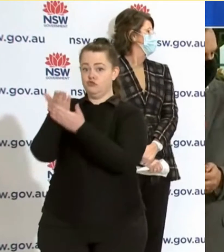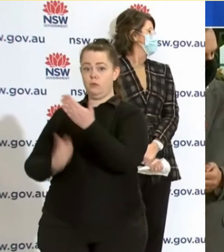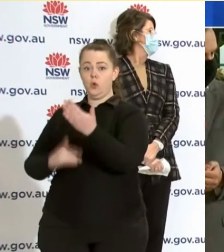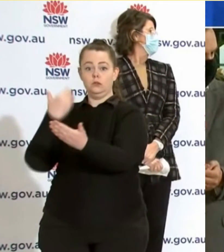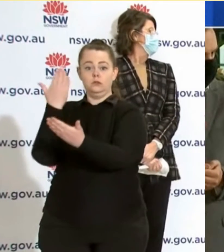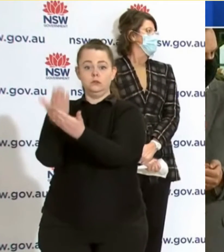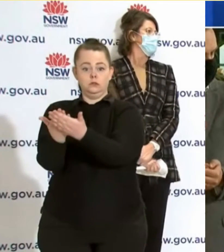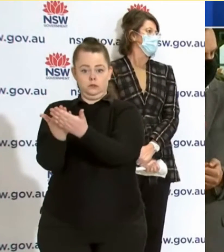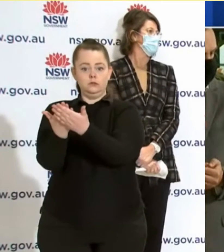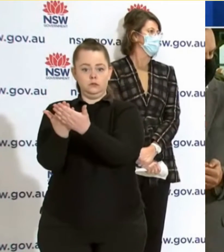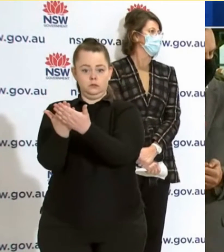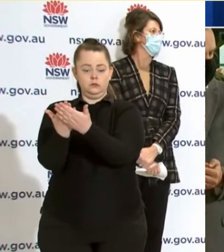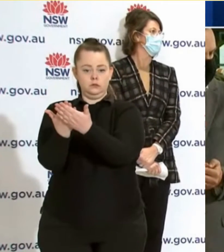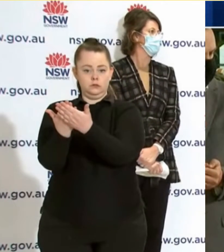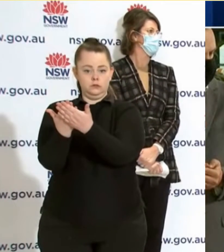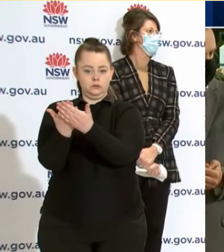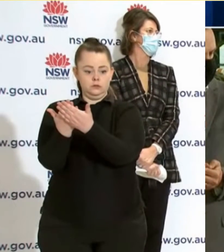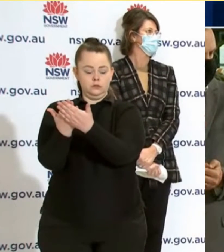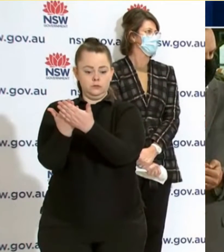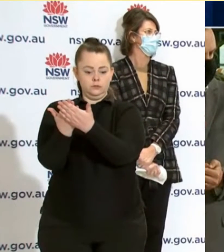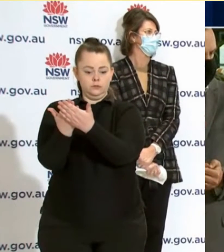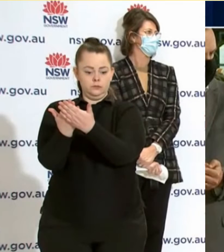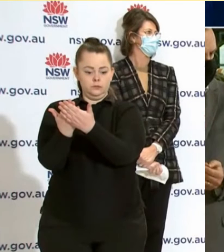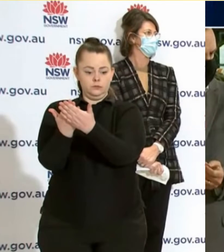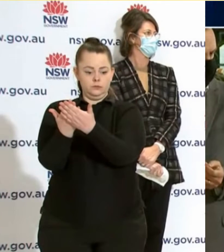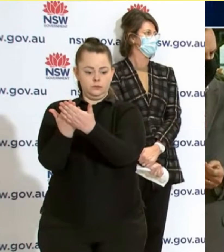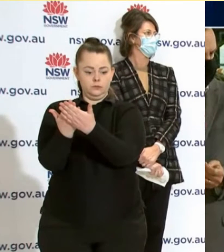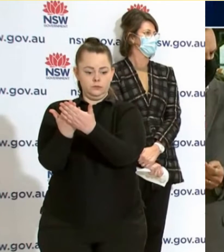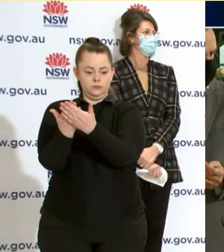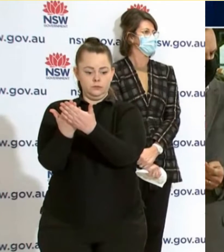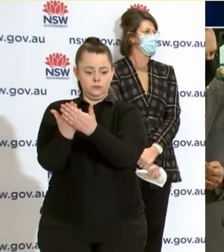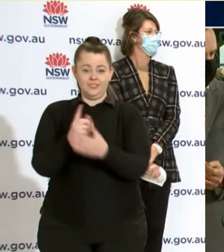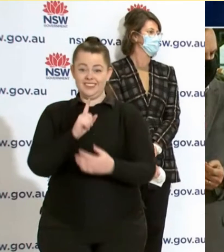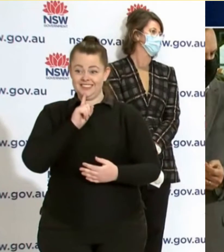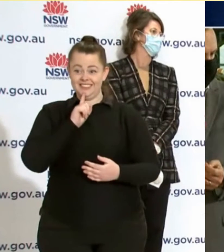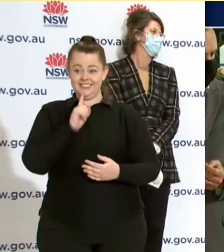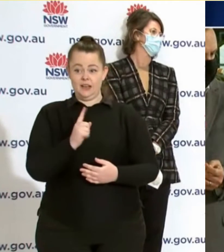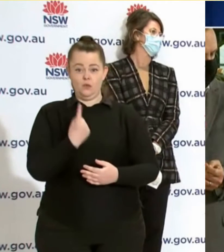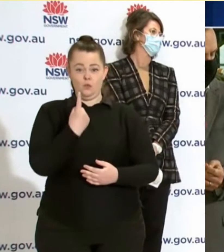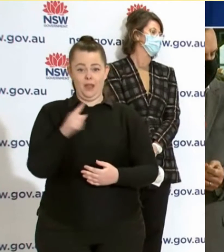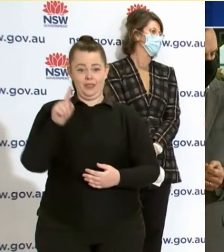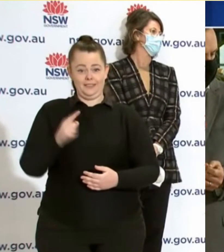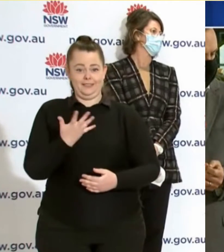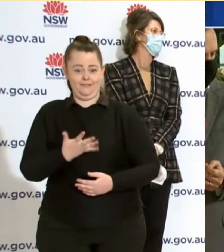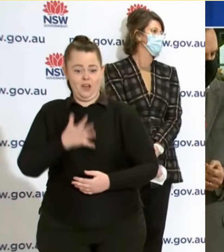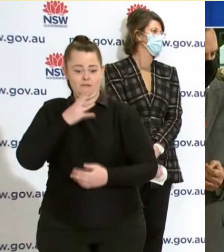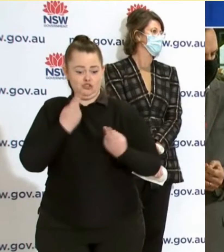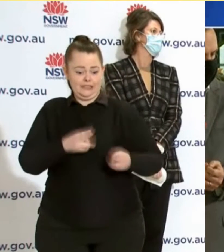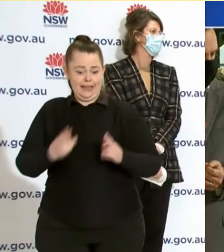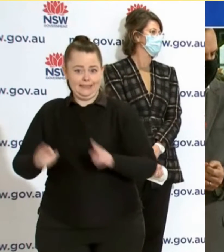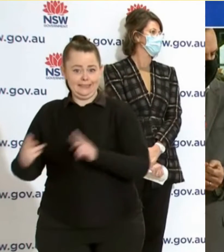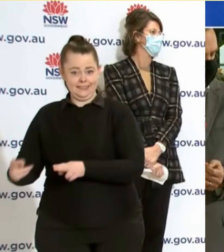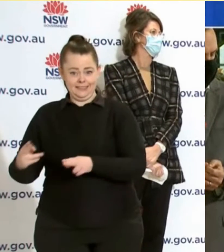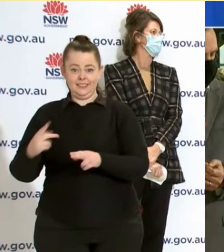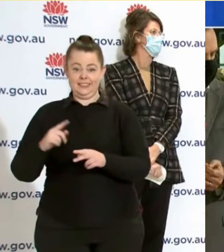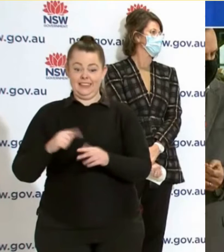385,000 cases, 1,500 odd deaths in the first 6 months. About a third of them will be in New South Wales.